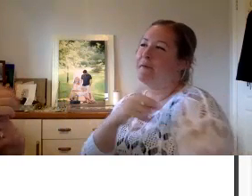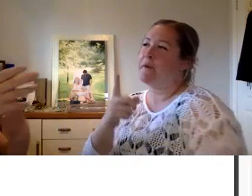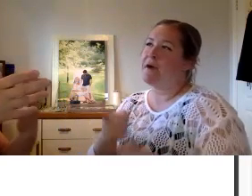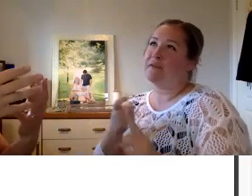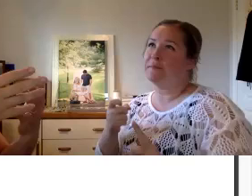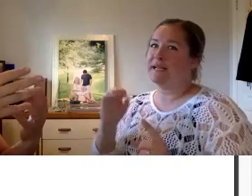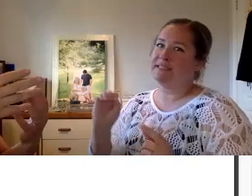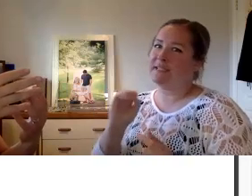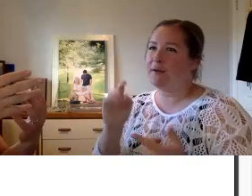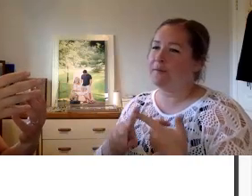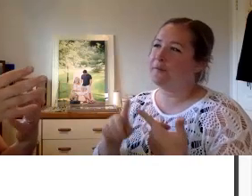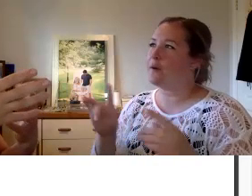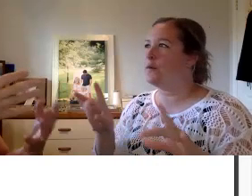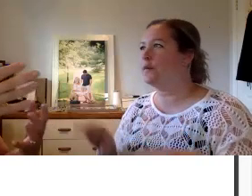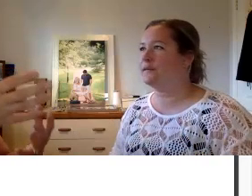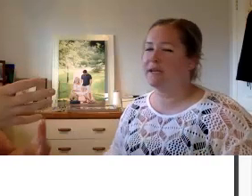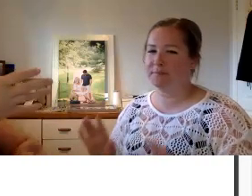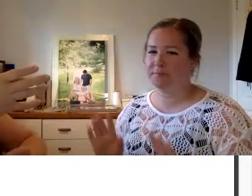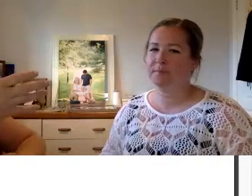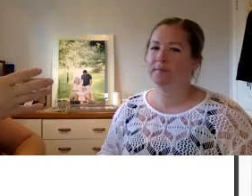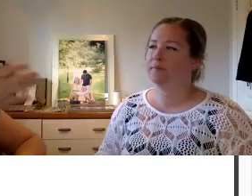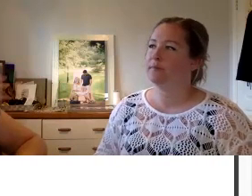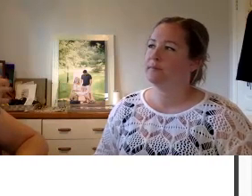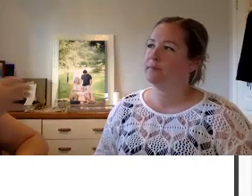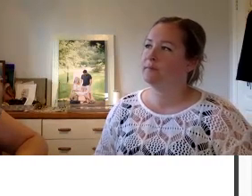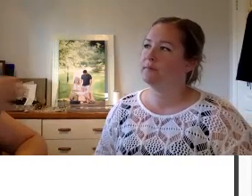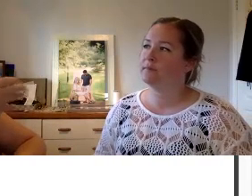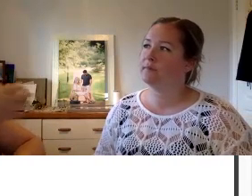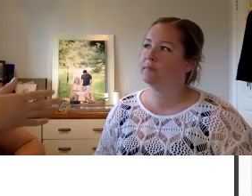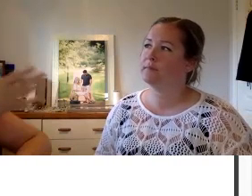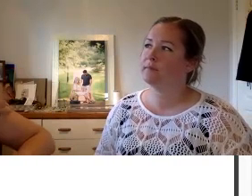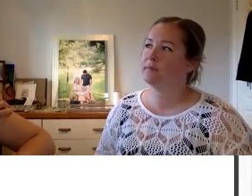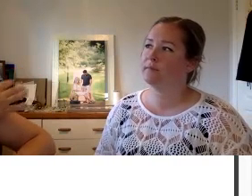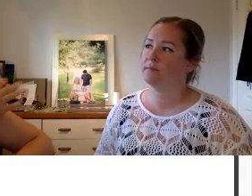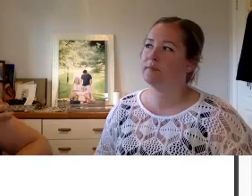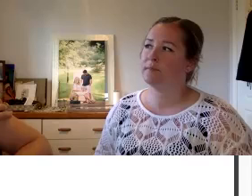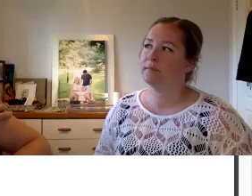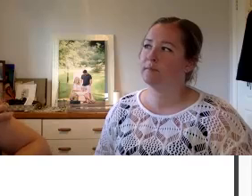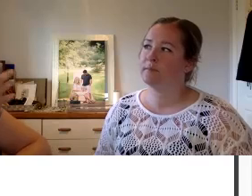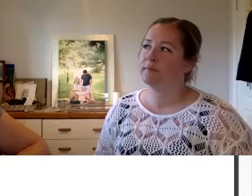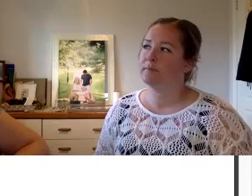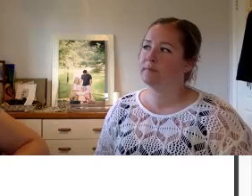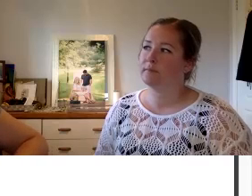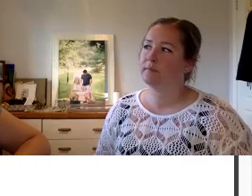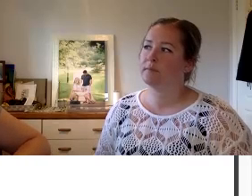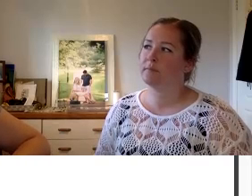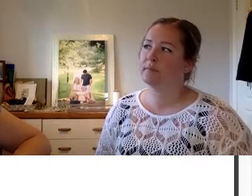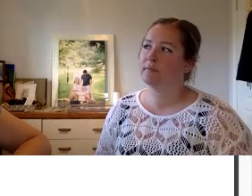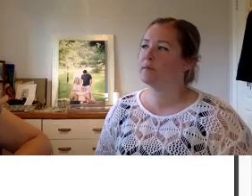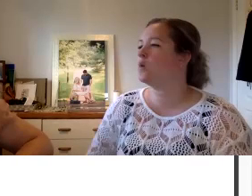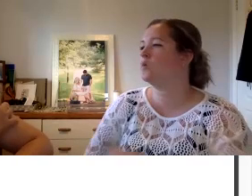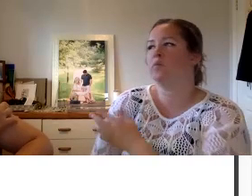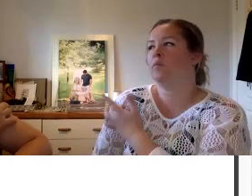Like the Mountie Police, how Ontario, etc., like they have their own symbols. It's always identified on the